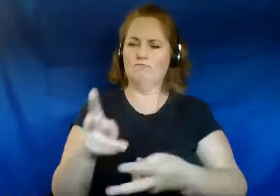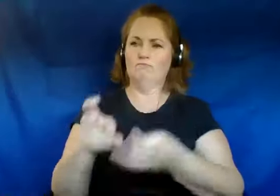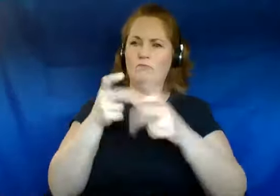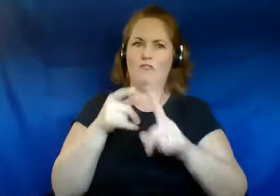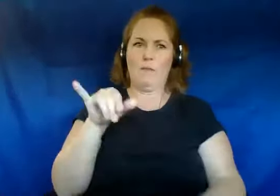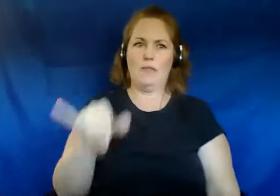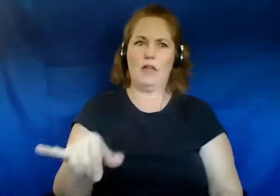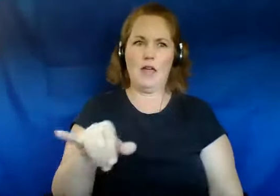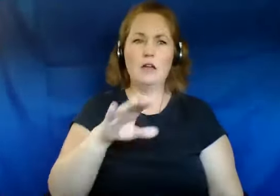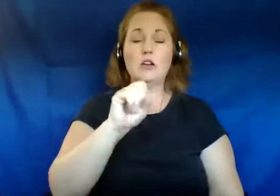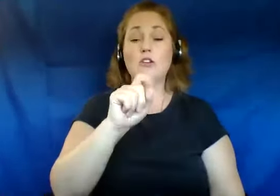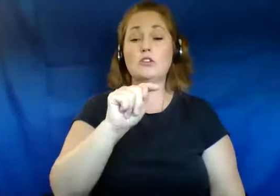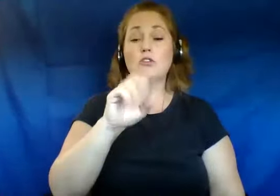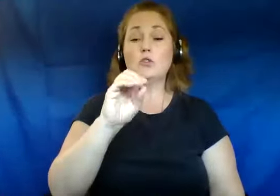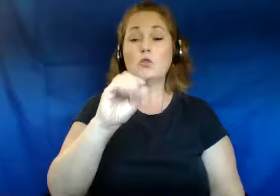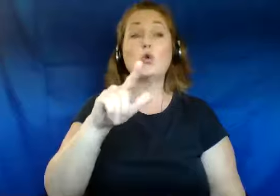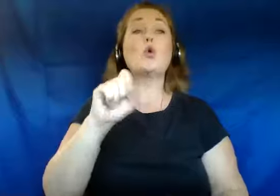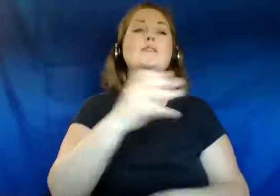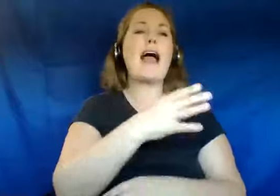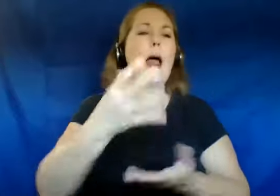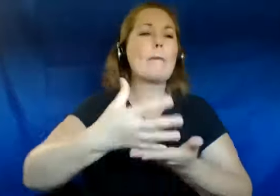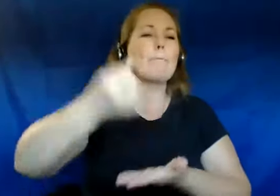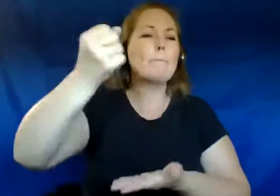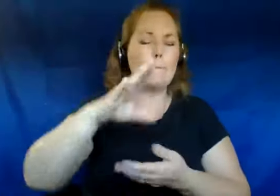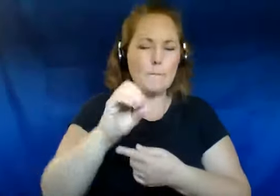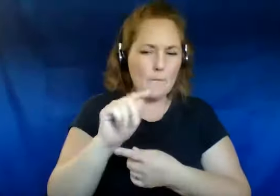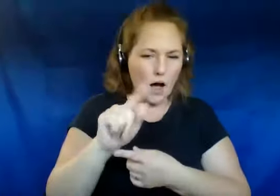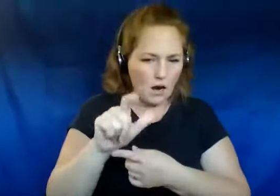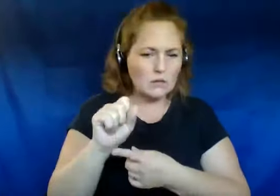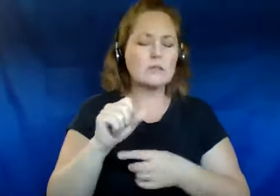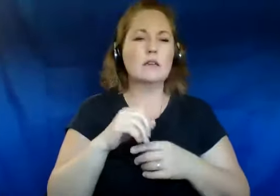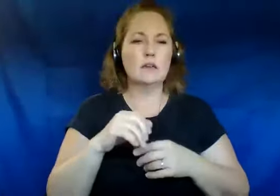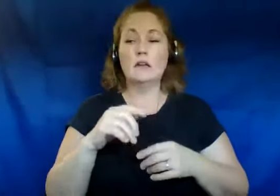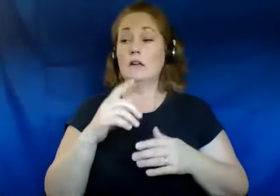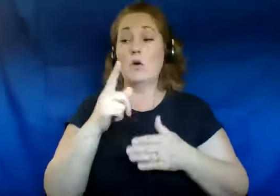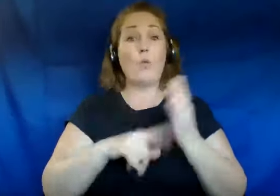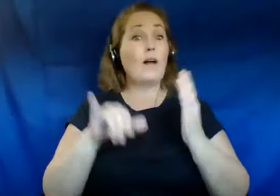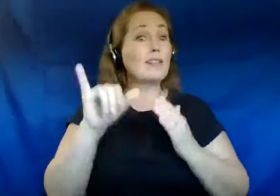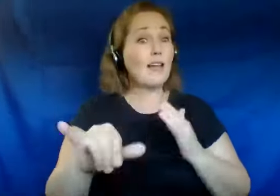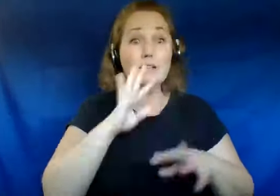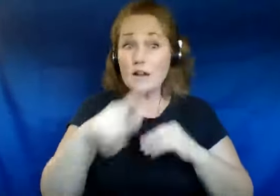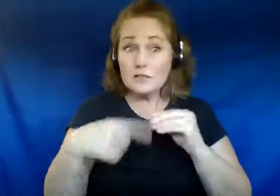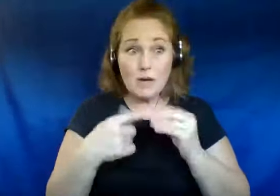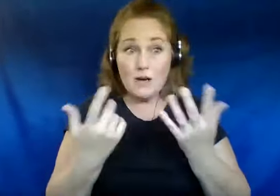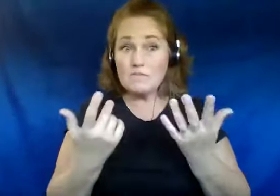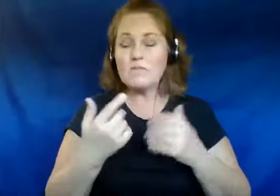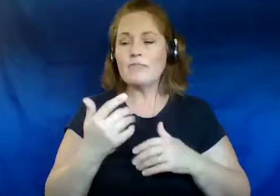Stools and Bottles. And what it talks about is how these